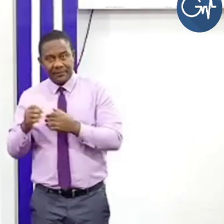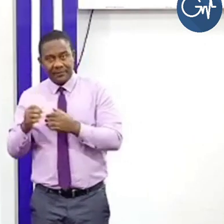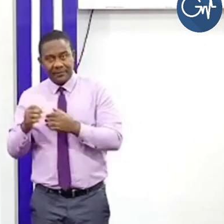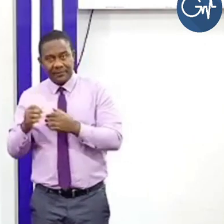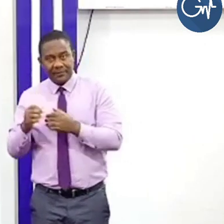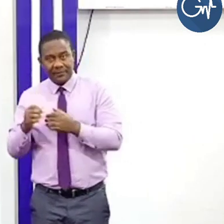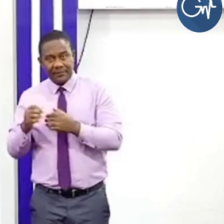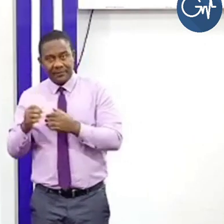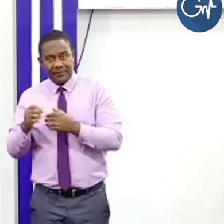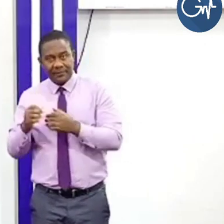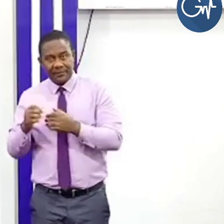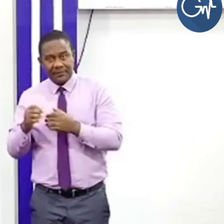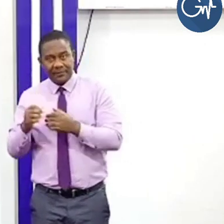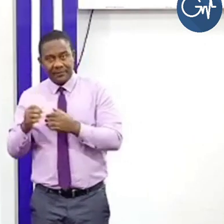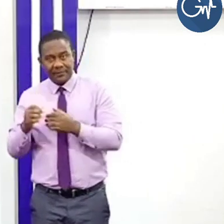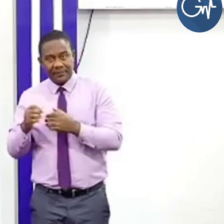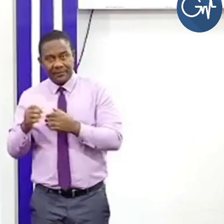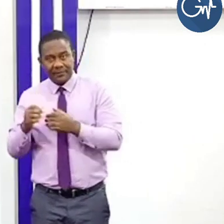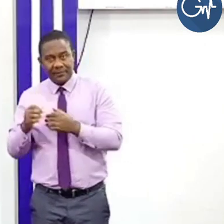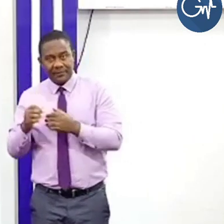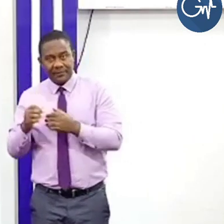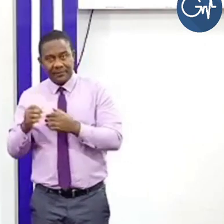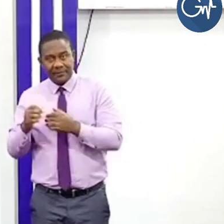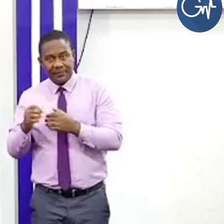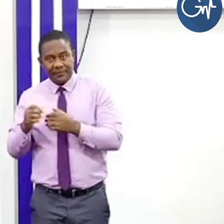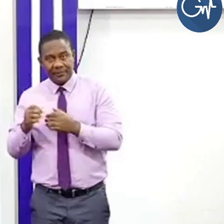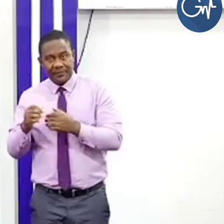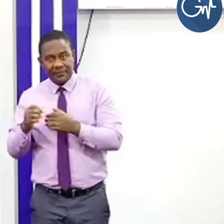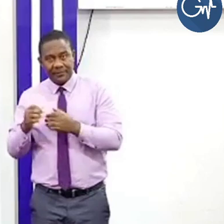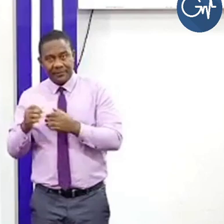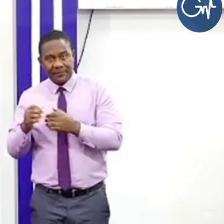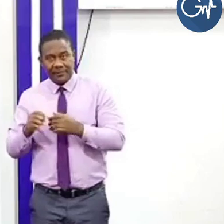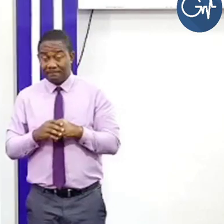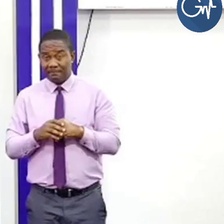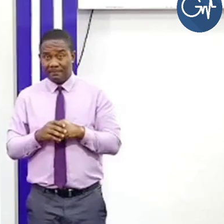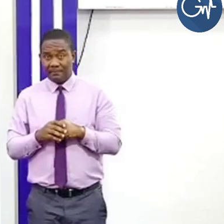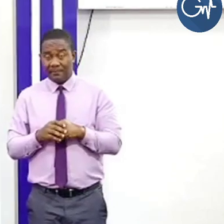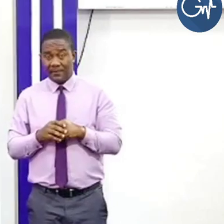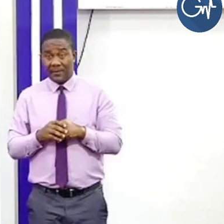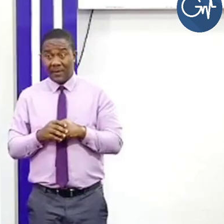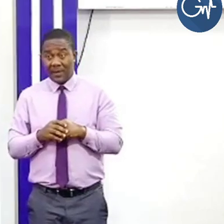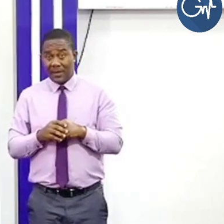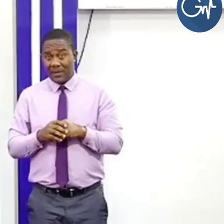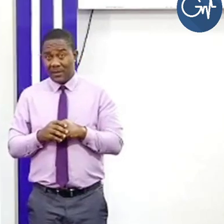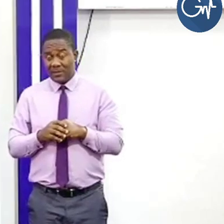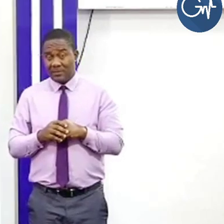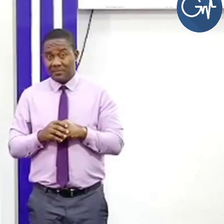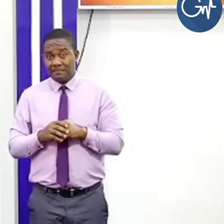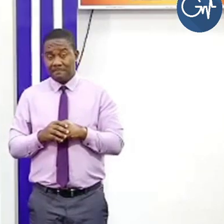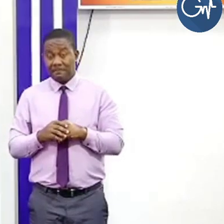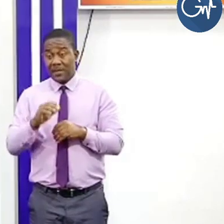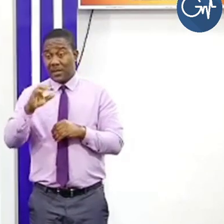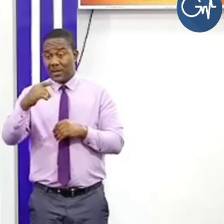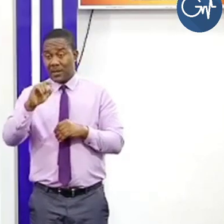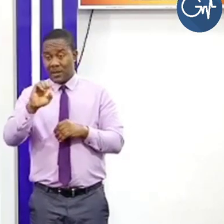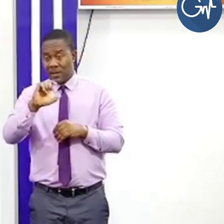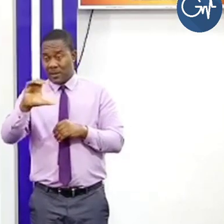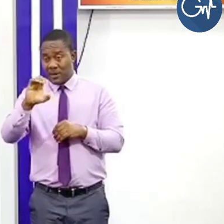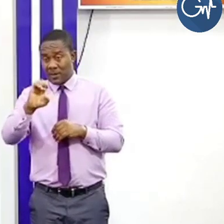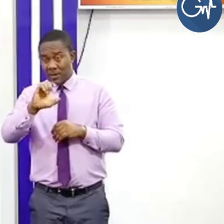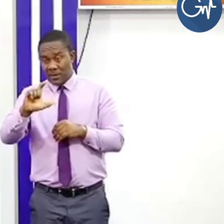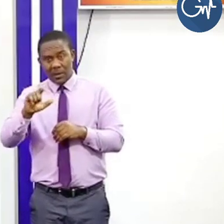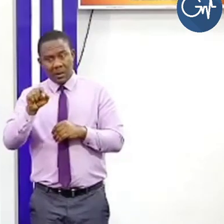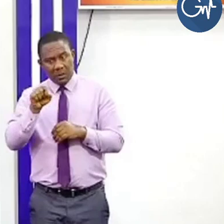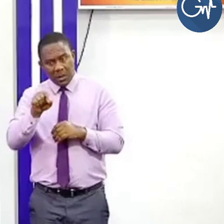governor of the bank are putting their heads together through ESL, which is the new instrument that has been brought on board, to